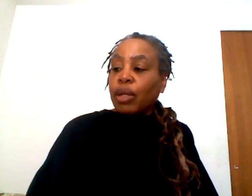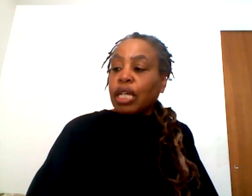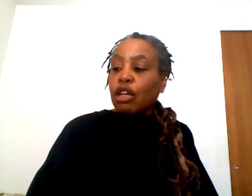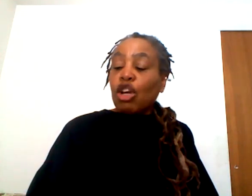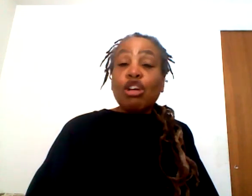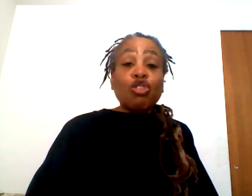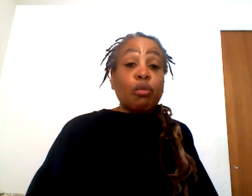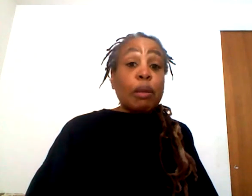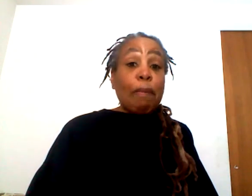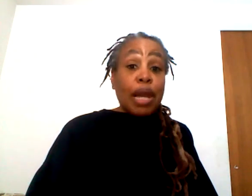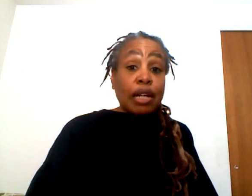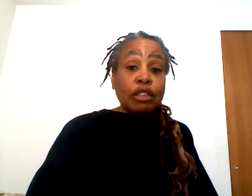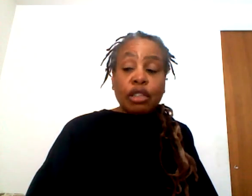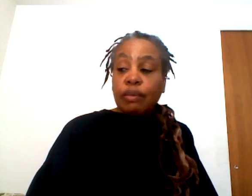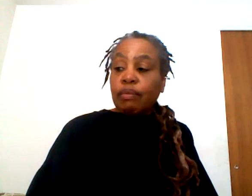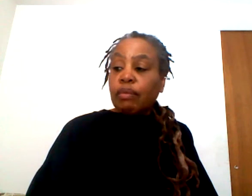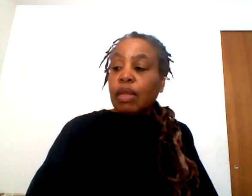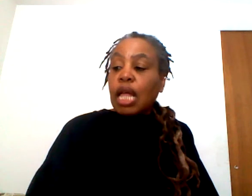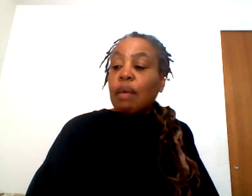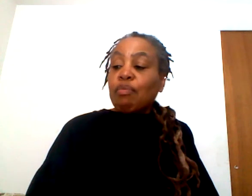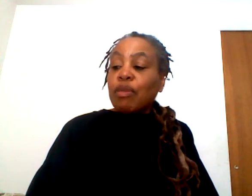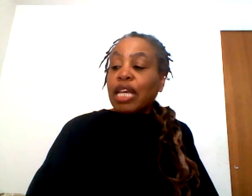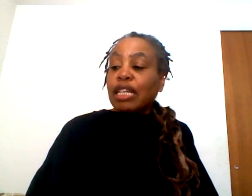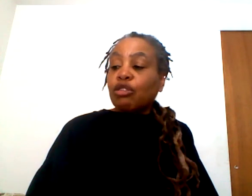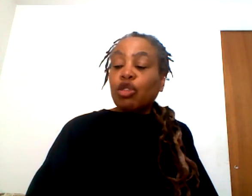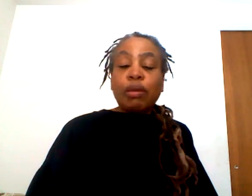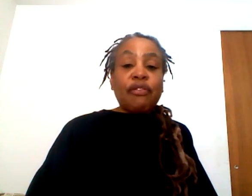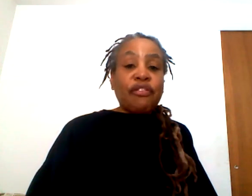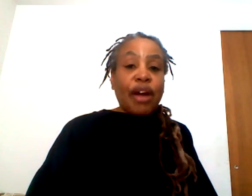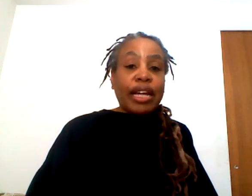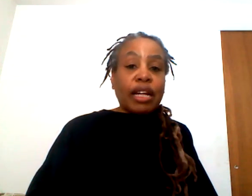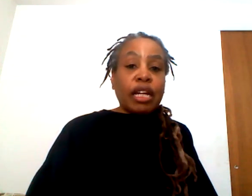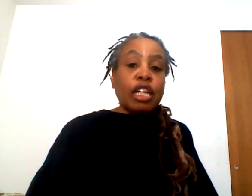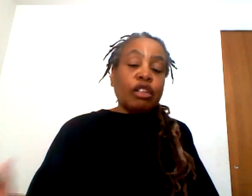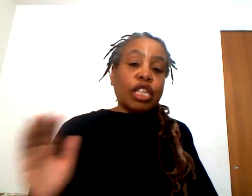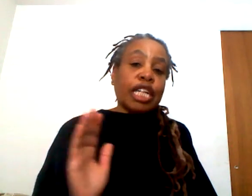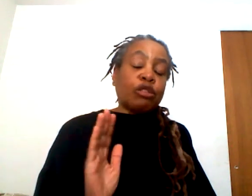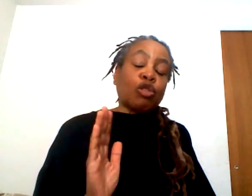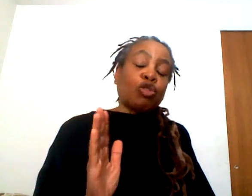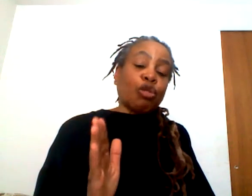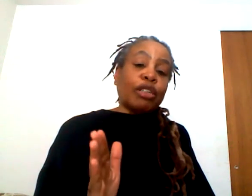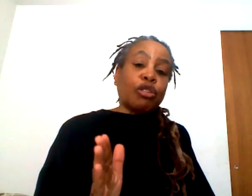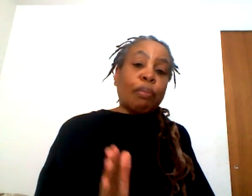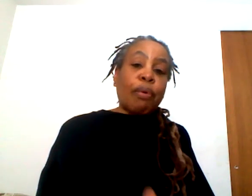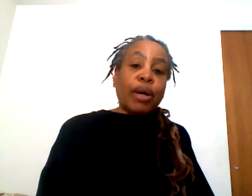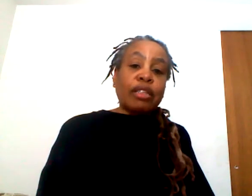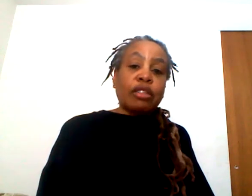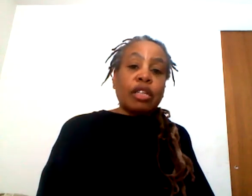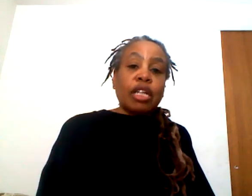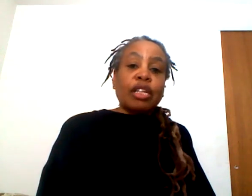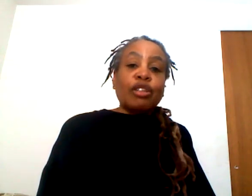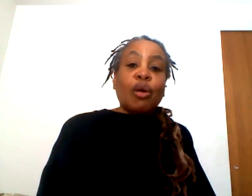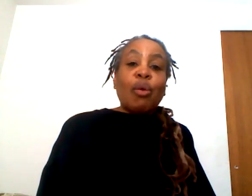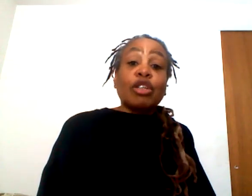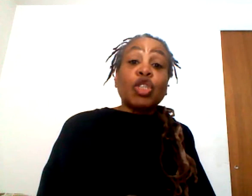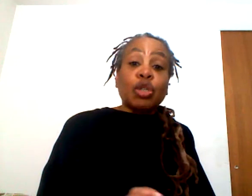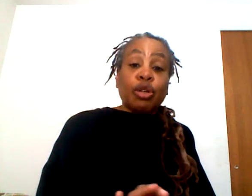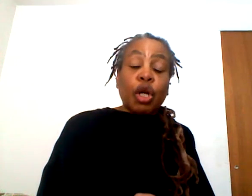here. To be blunt means to be frank, to get straight to the point. You don't want to sugarcoat